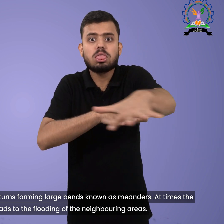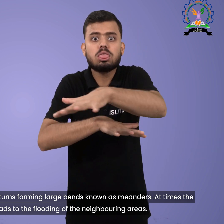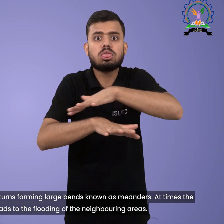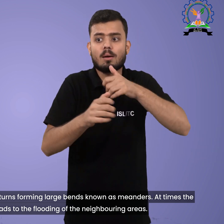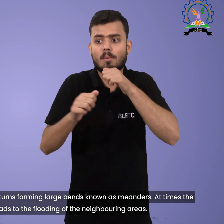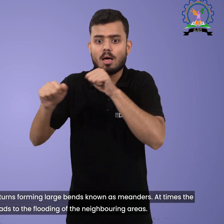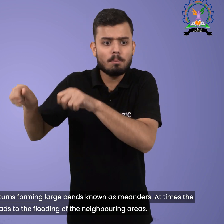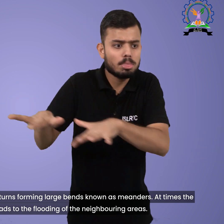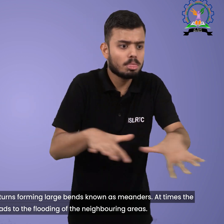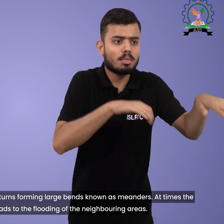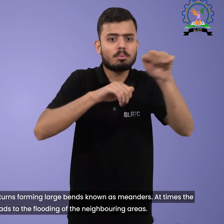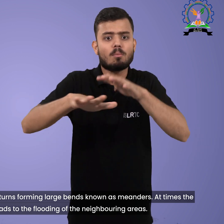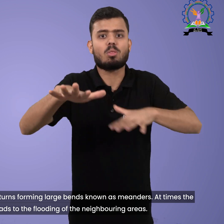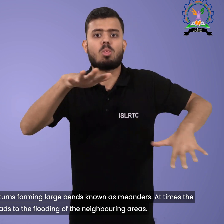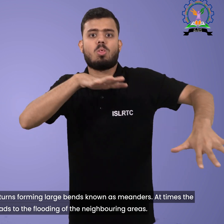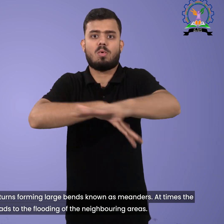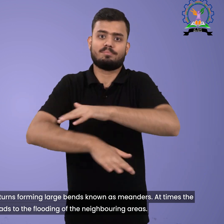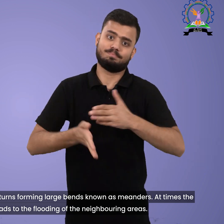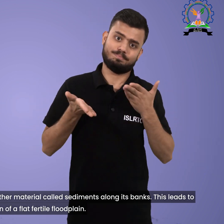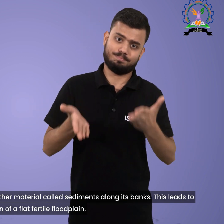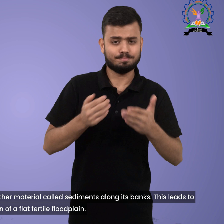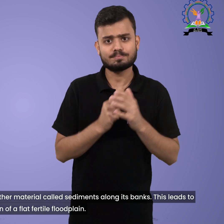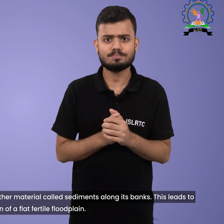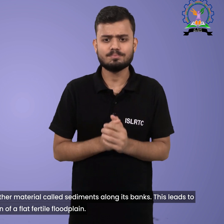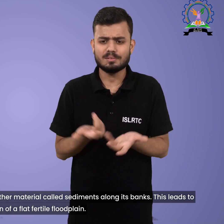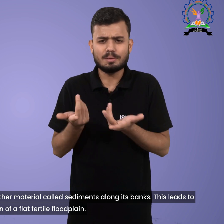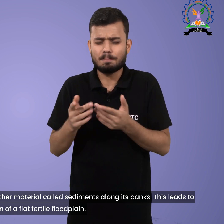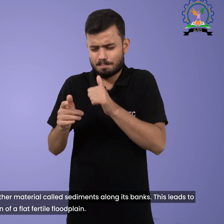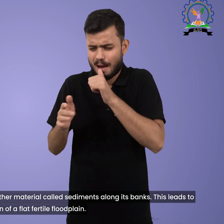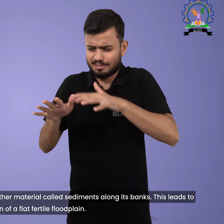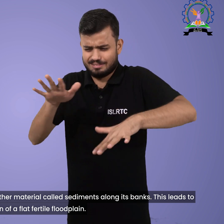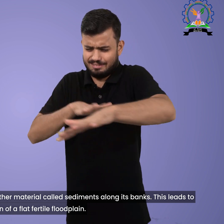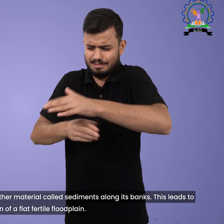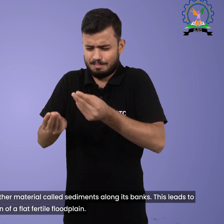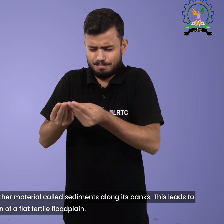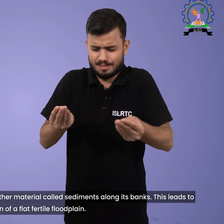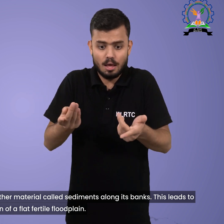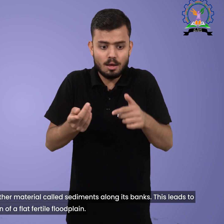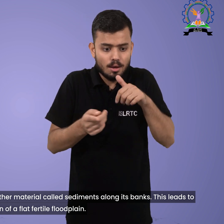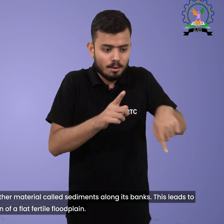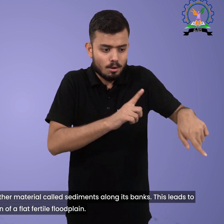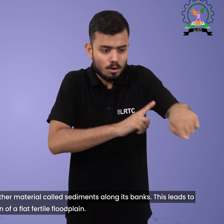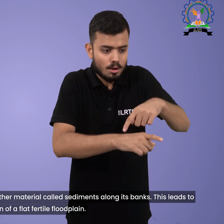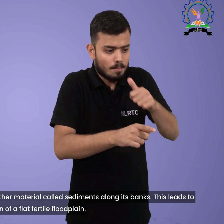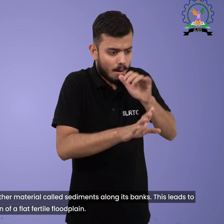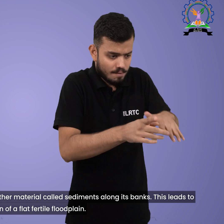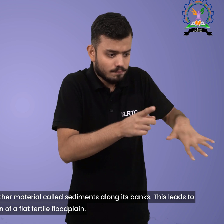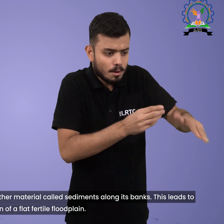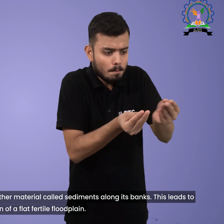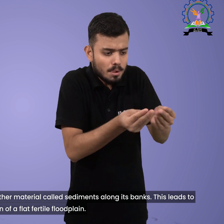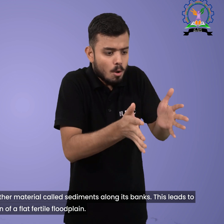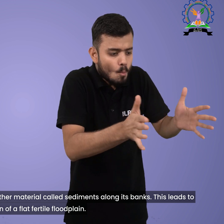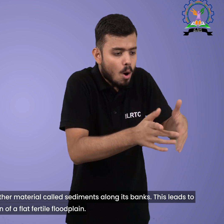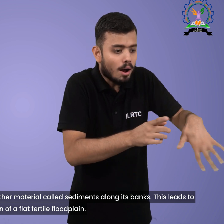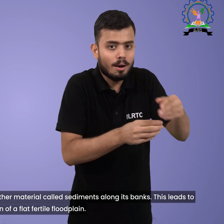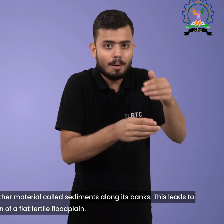As it floods, it deposits layers of fine soil and other material called sediments along its banks. This leads